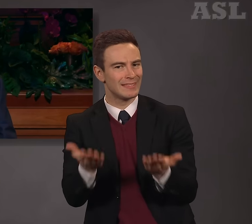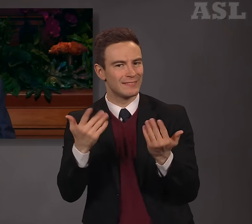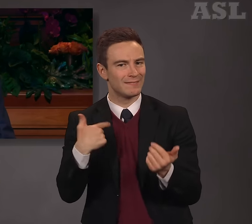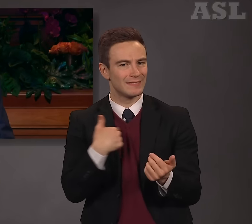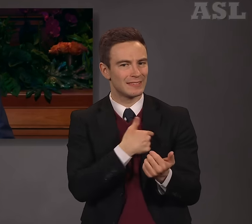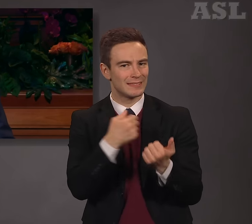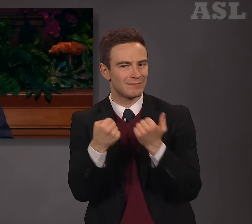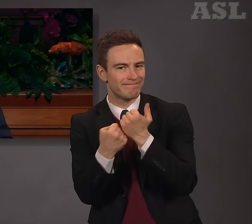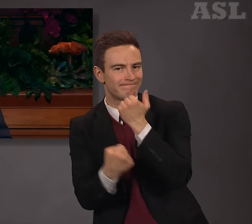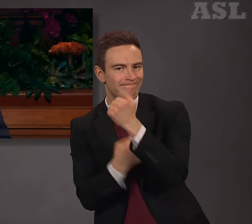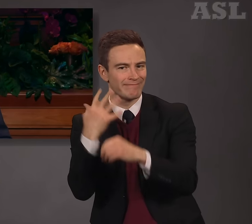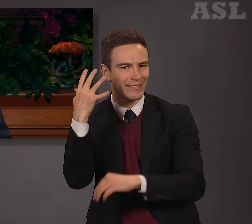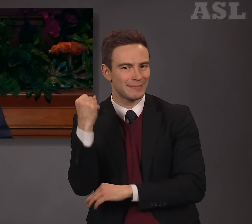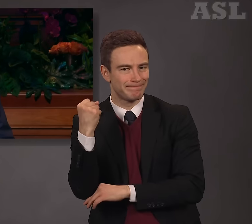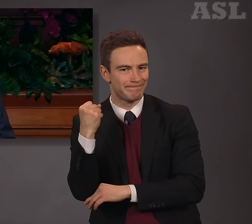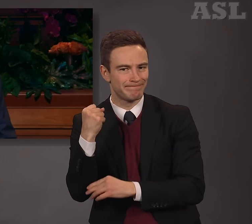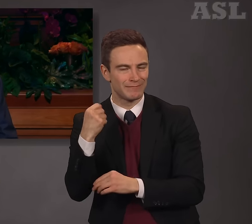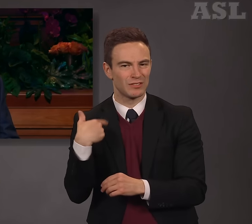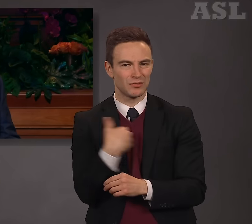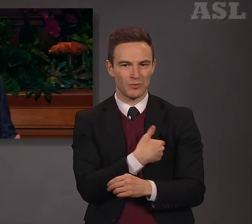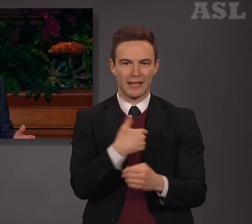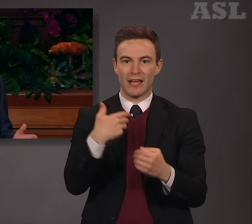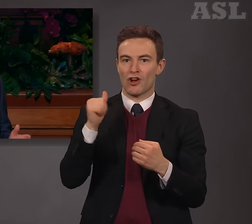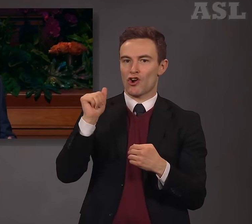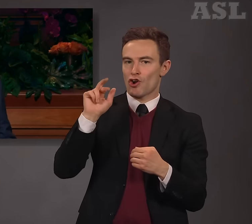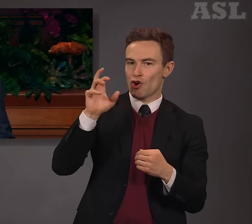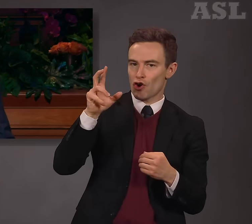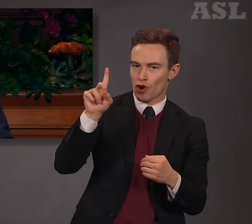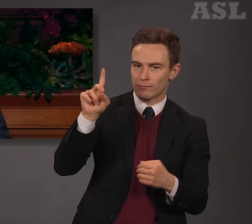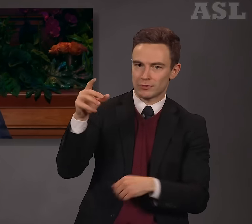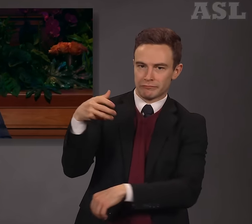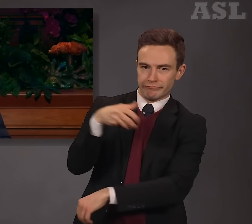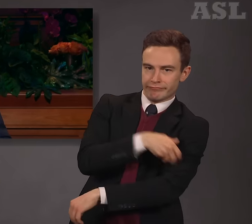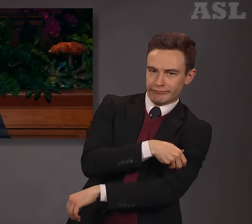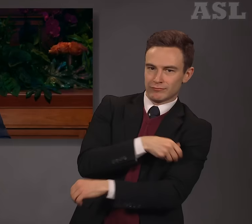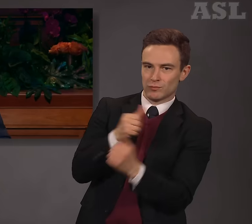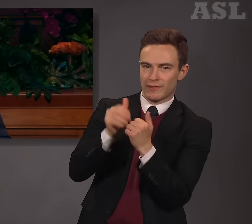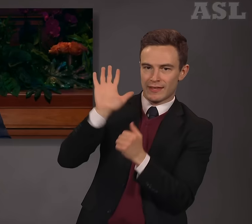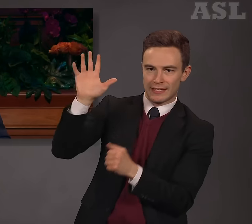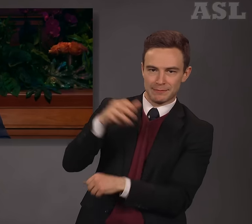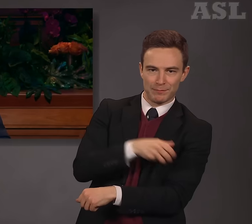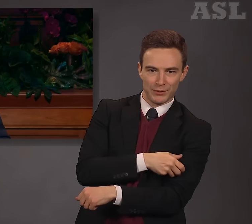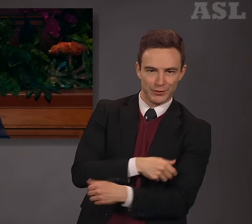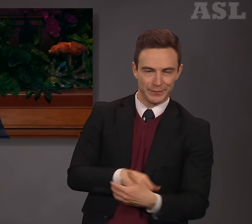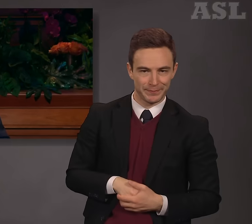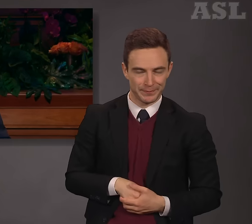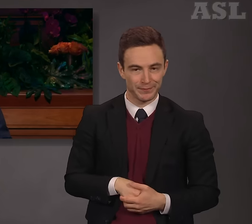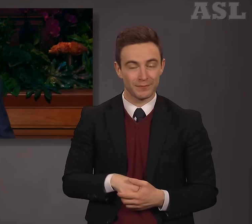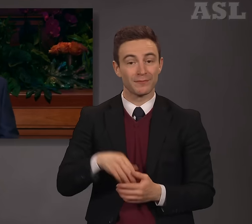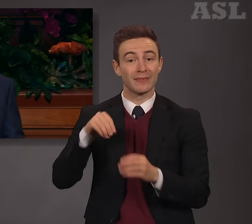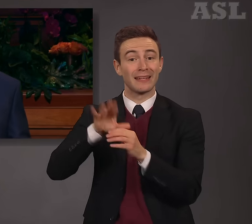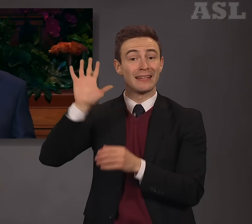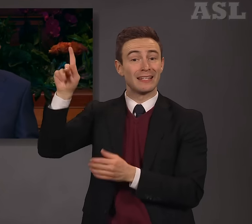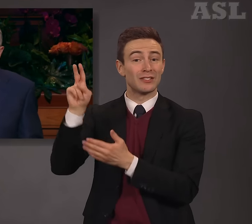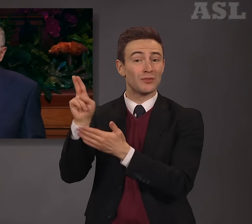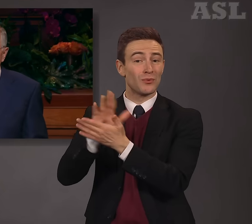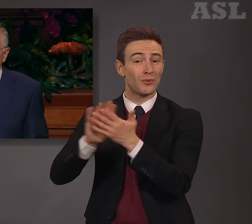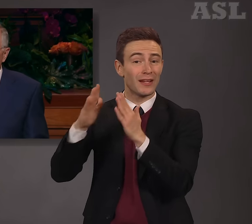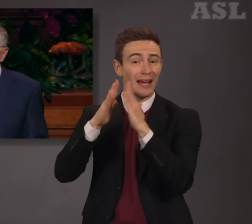with the power of God. In His holy house, we take His name more completely upon